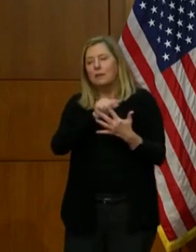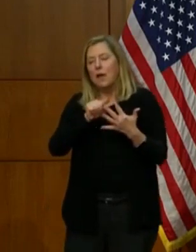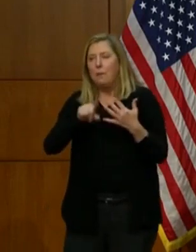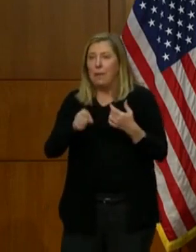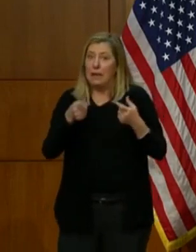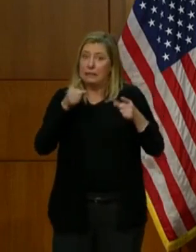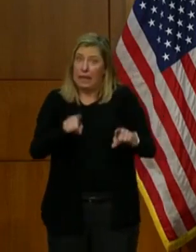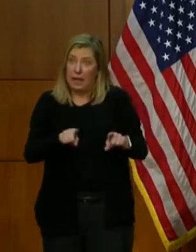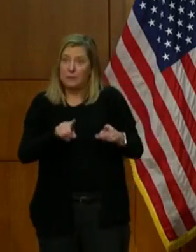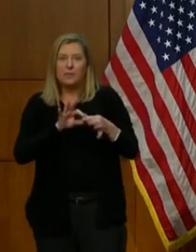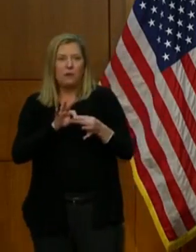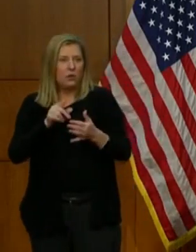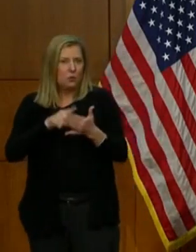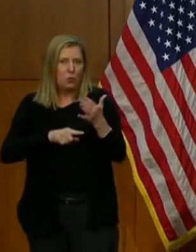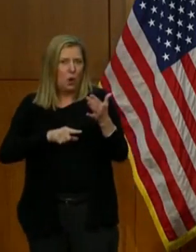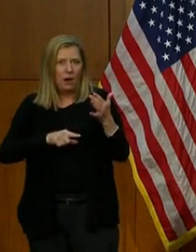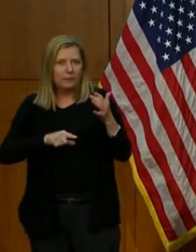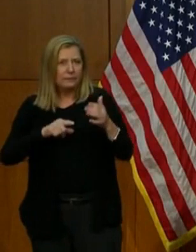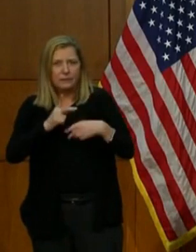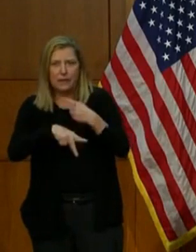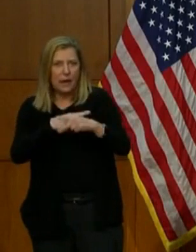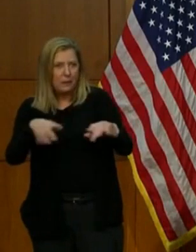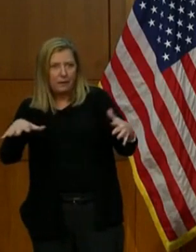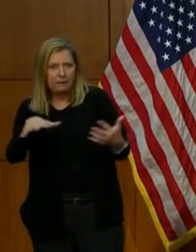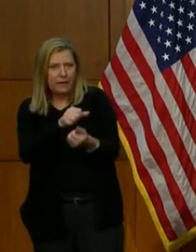with respect to the damage, but we're